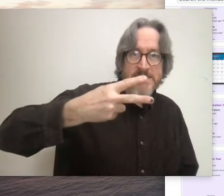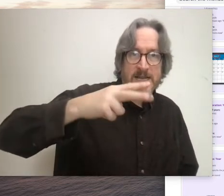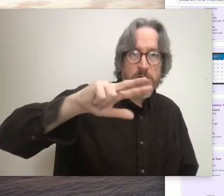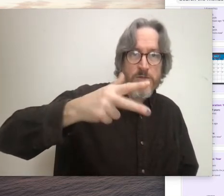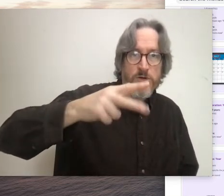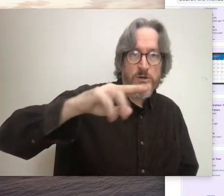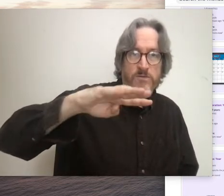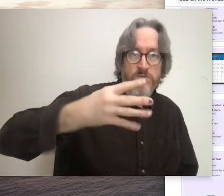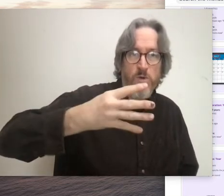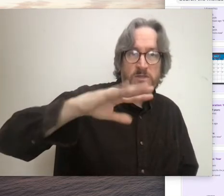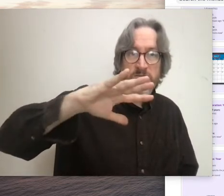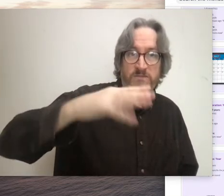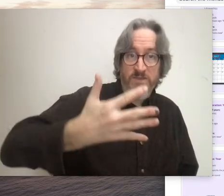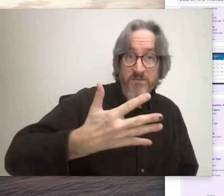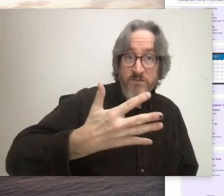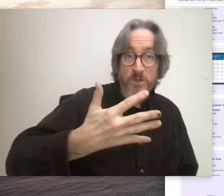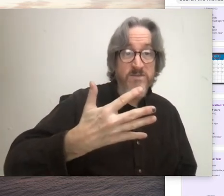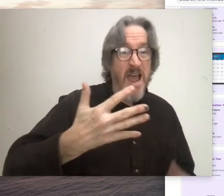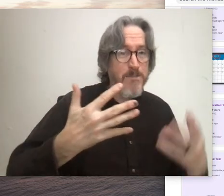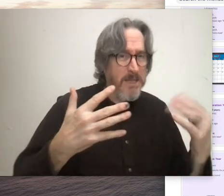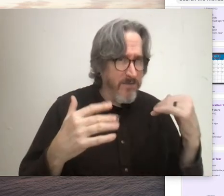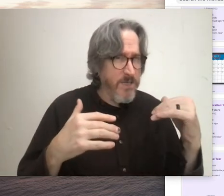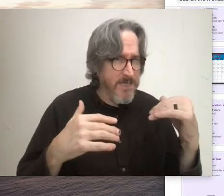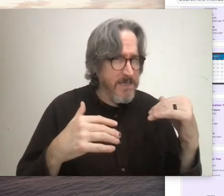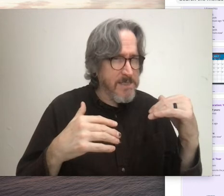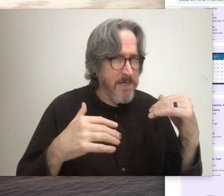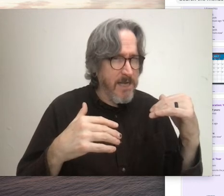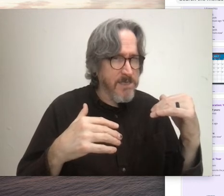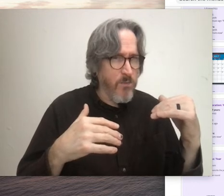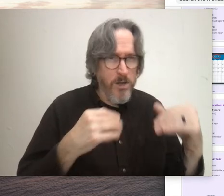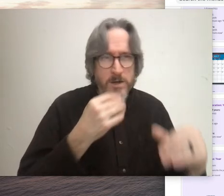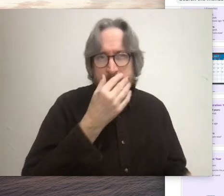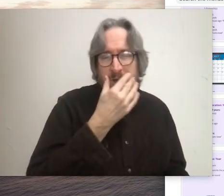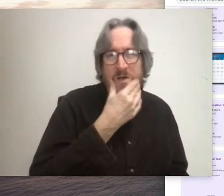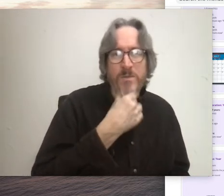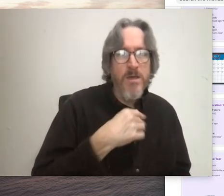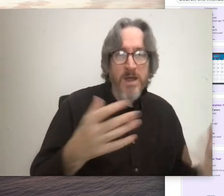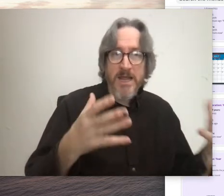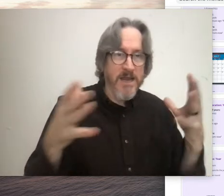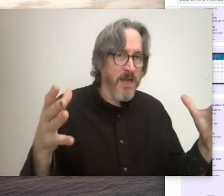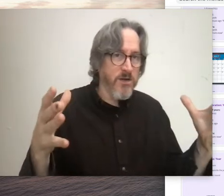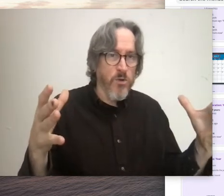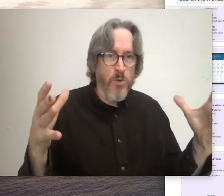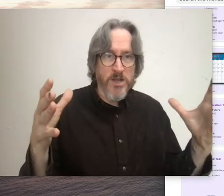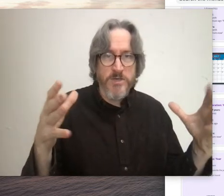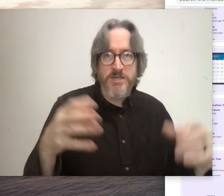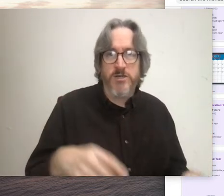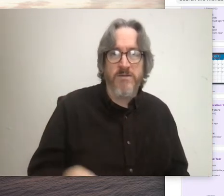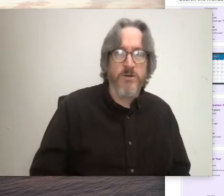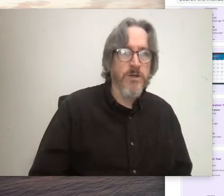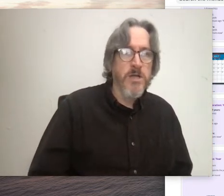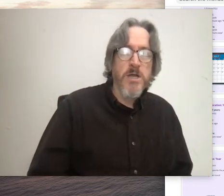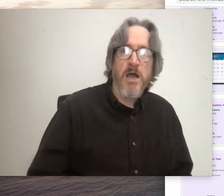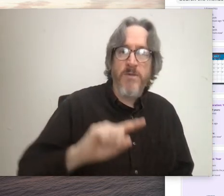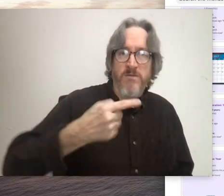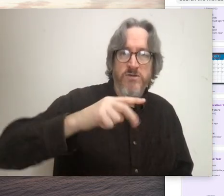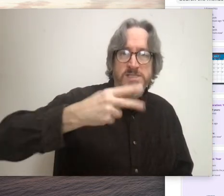first, second, third, fourth, fifth. I believe we did this in ASL 1 as well. But again, I don't know what your teacher